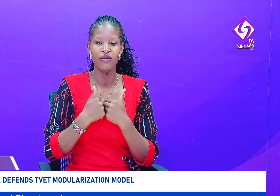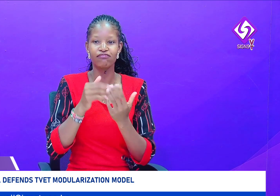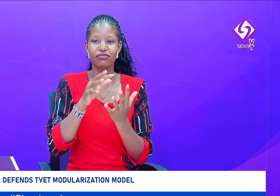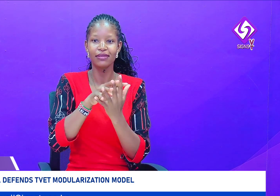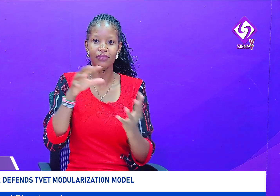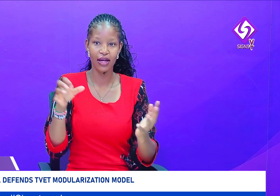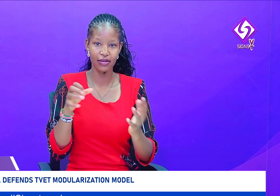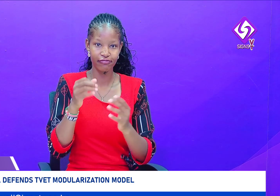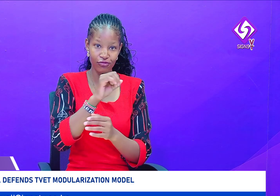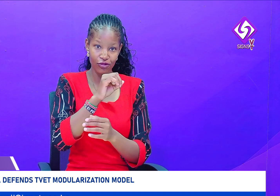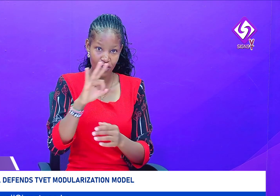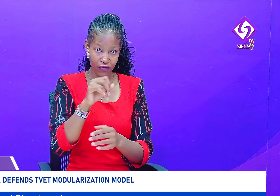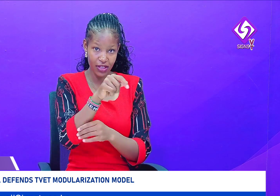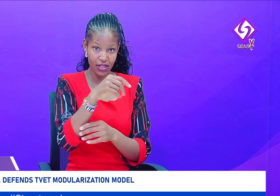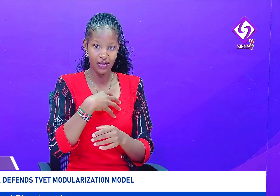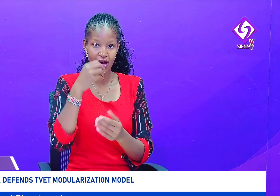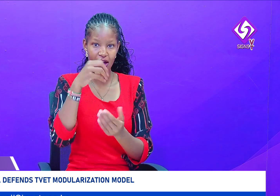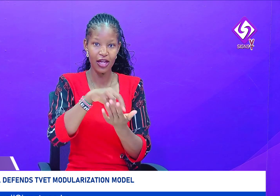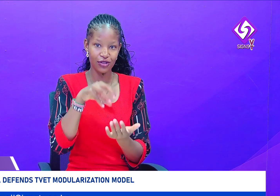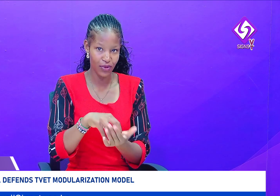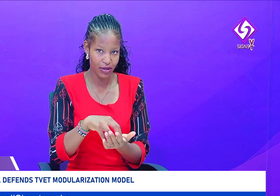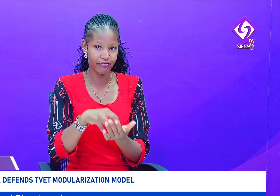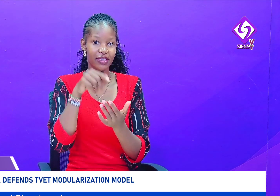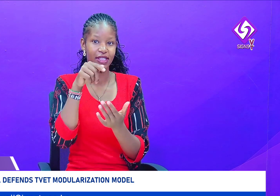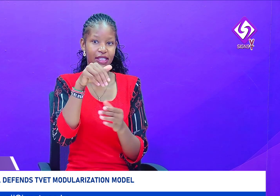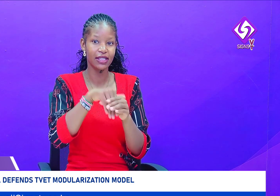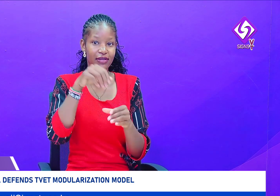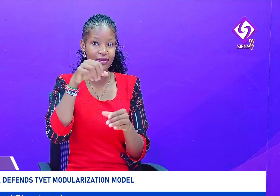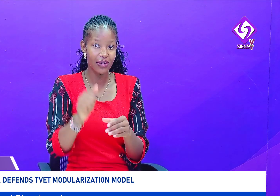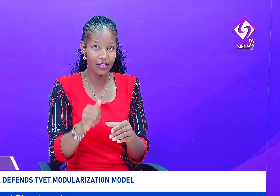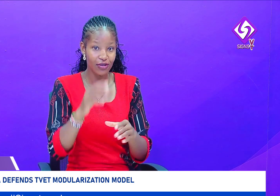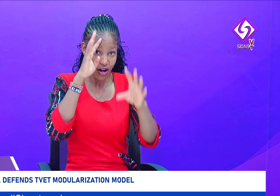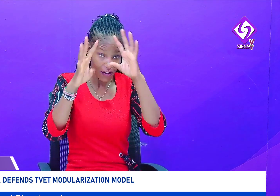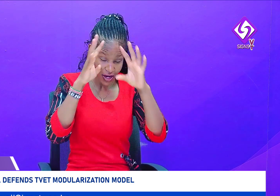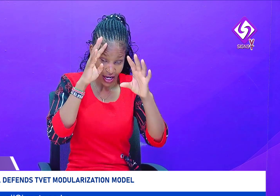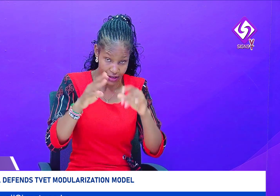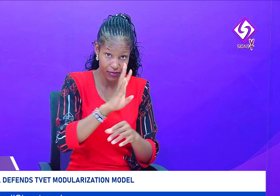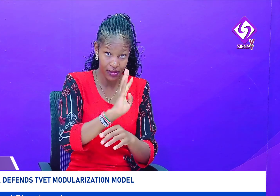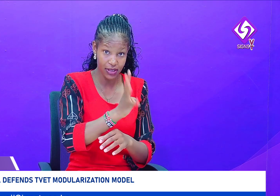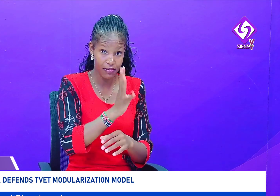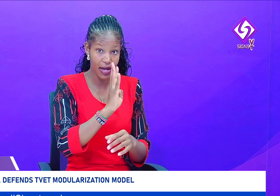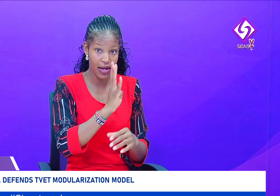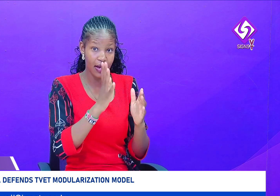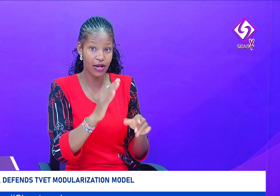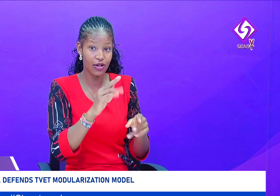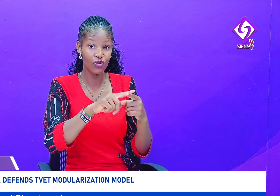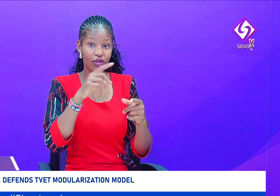modularization program has increased fees and caused confusion in institution.